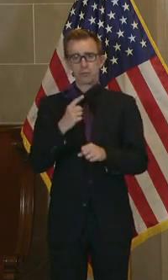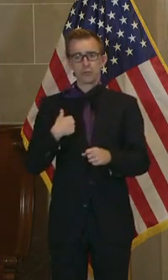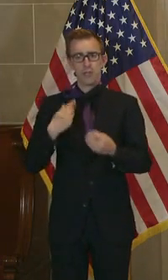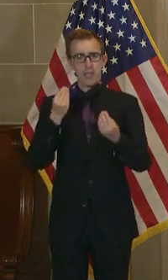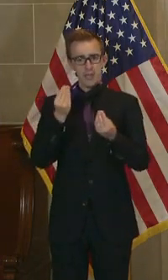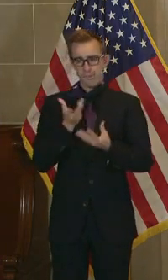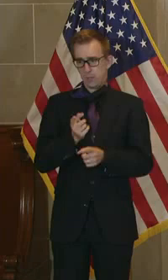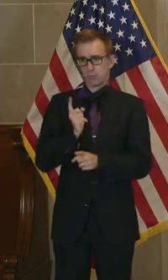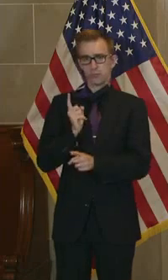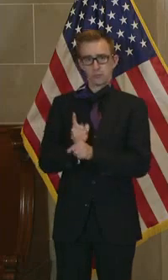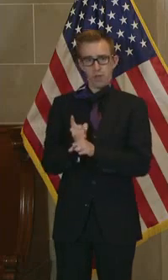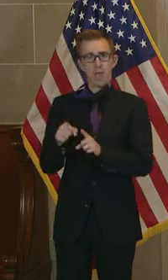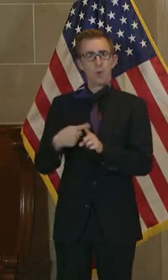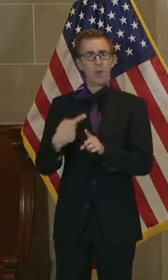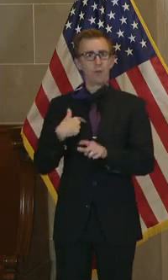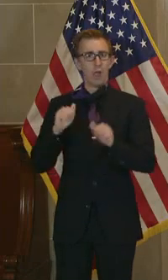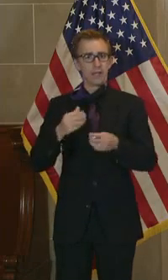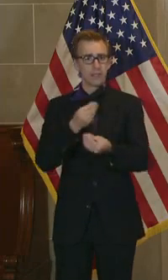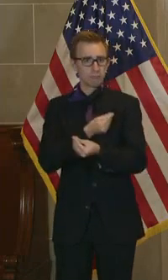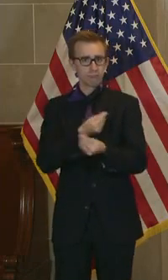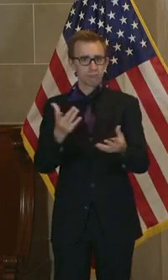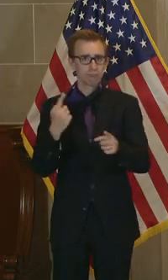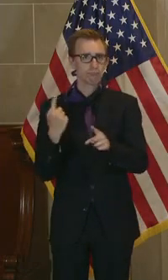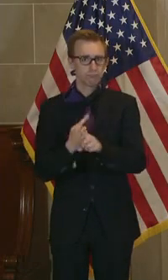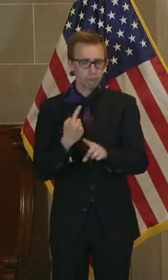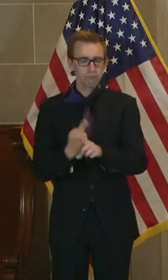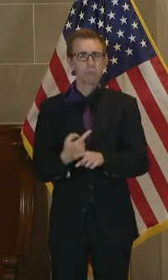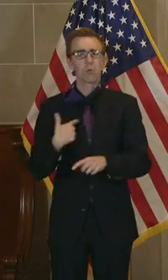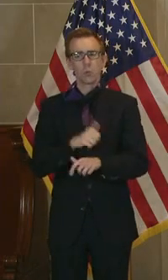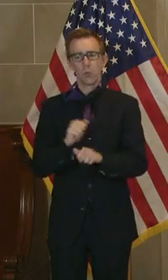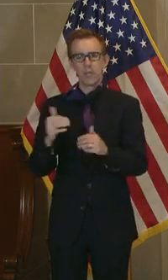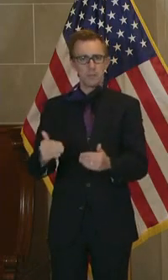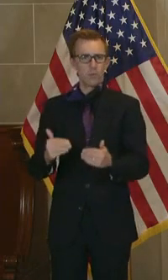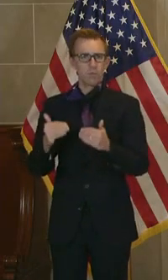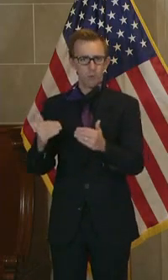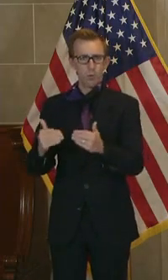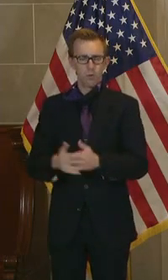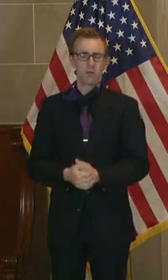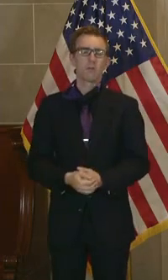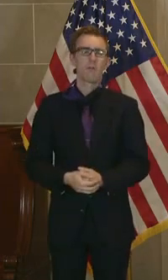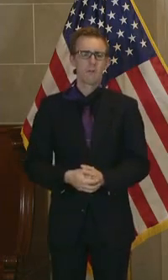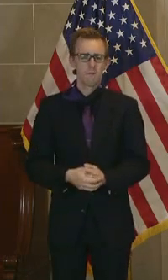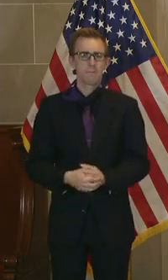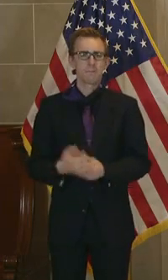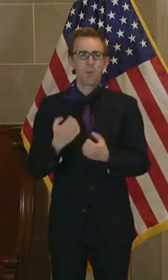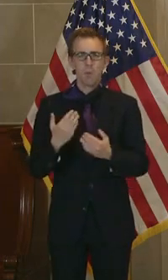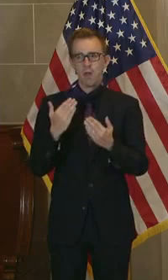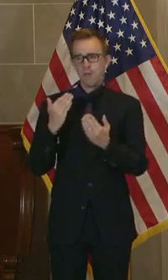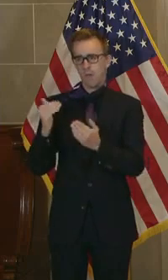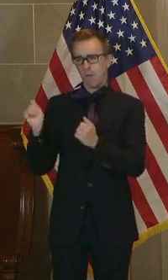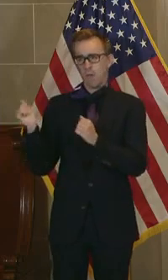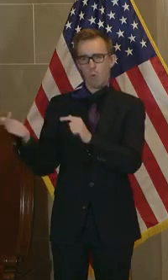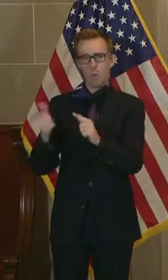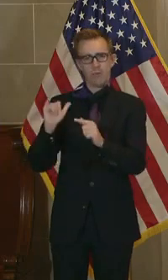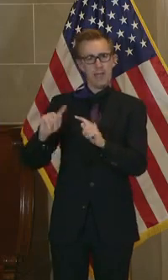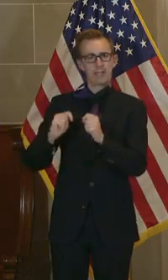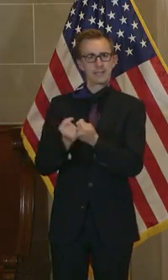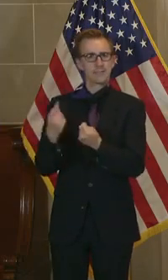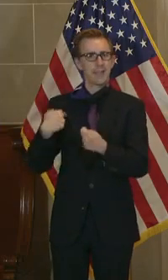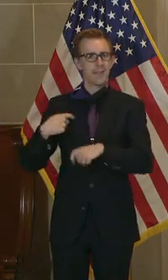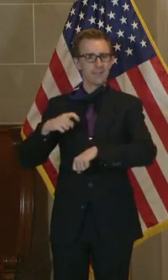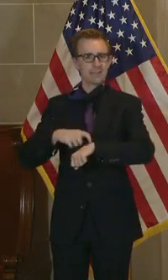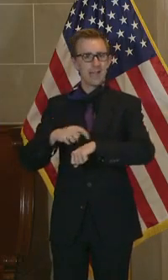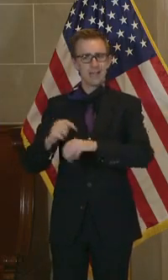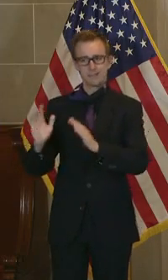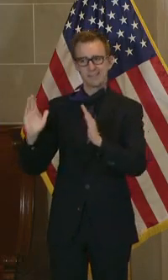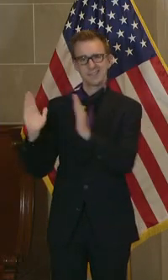information where I felt like I could do that safely, where I felt like we could move forward on it. And I want to thank all of them, because they're under a little bit of a timeline to trying to